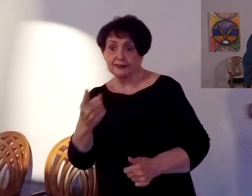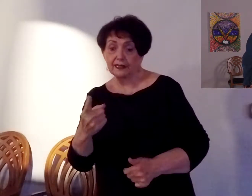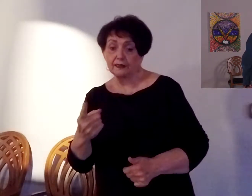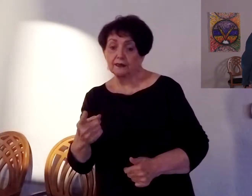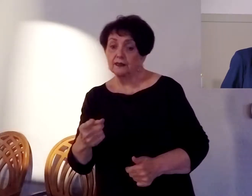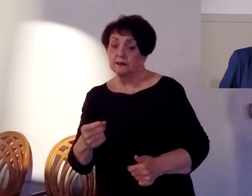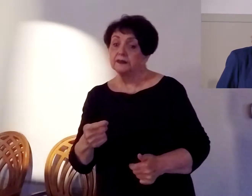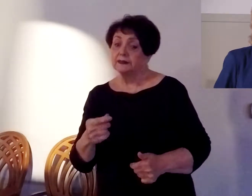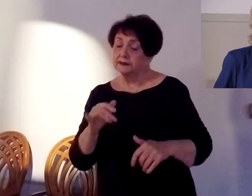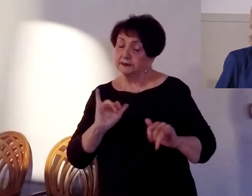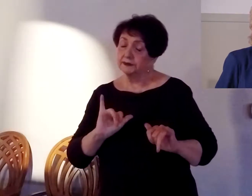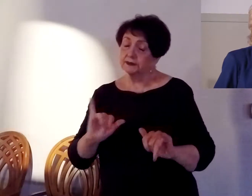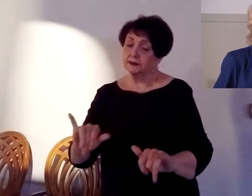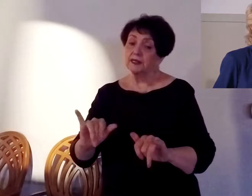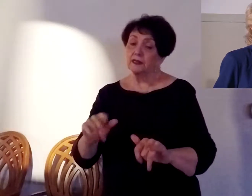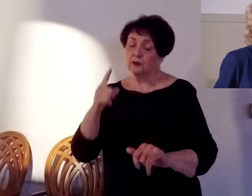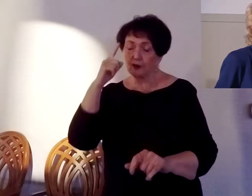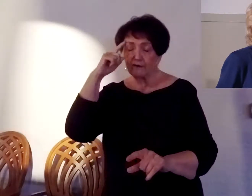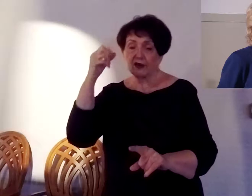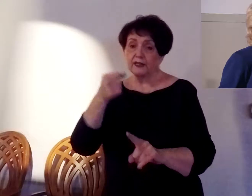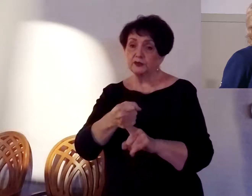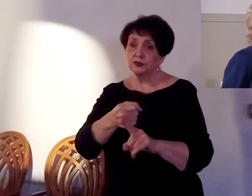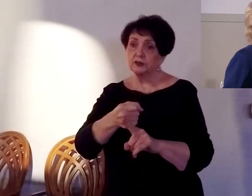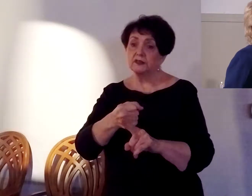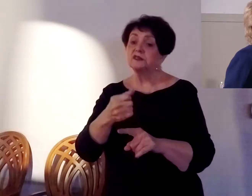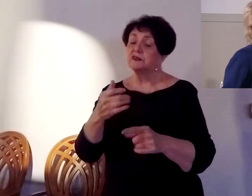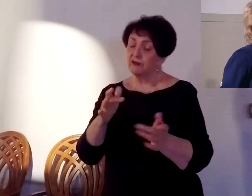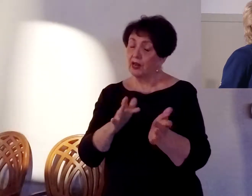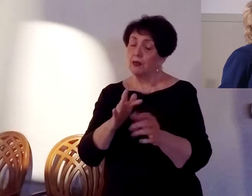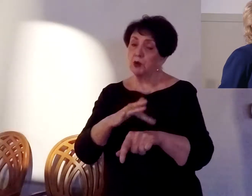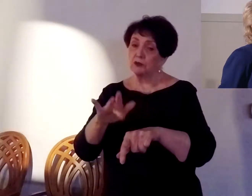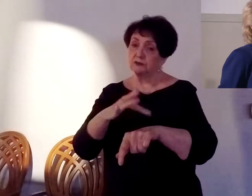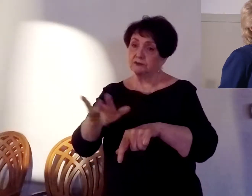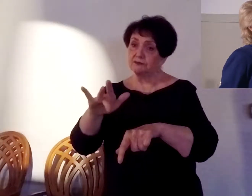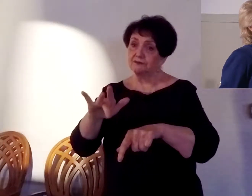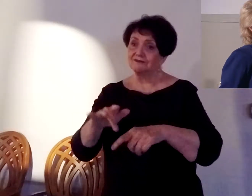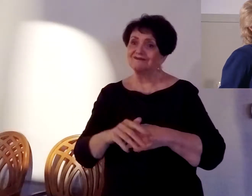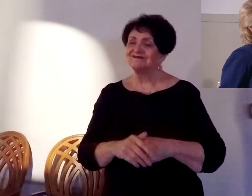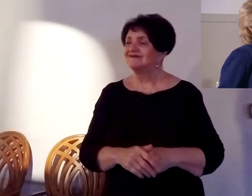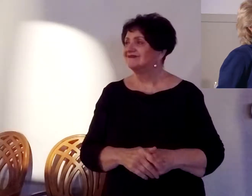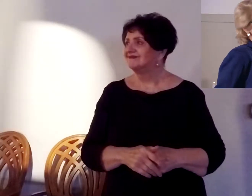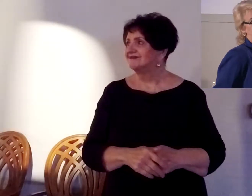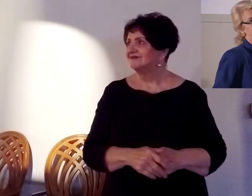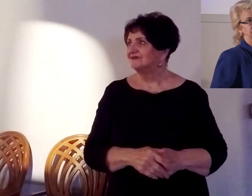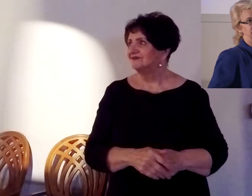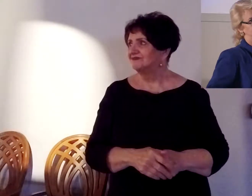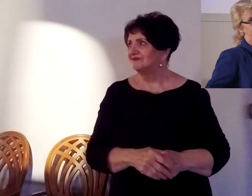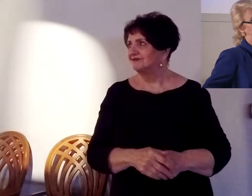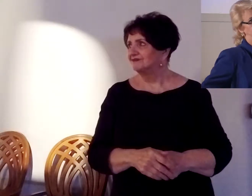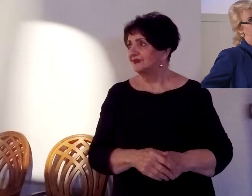available. And just because Ernest did say it doesn't mean that it's absolutely,